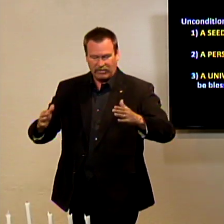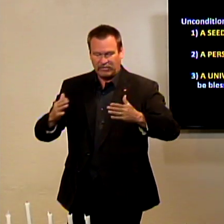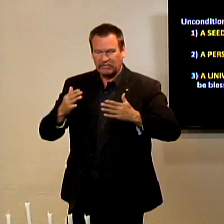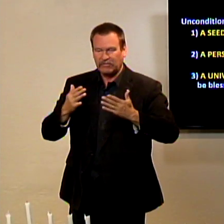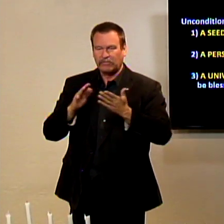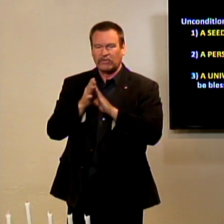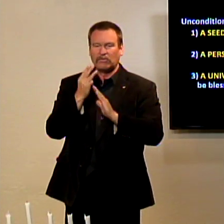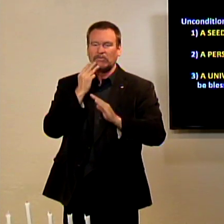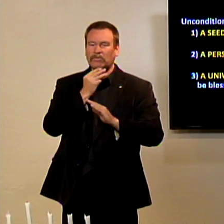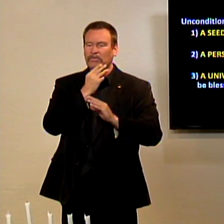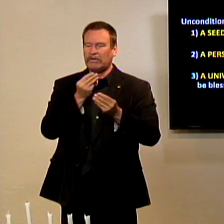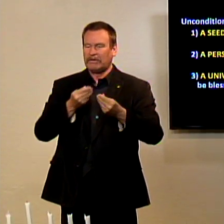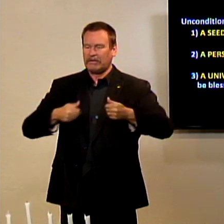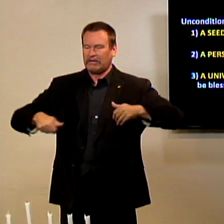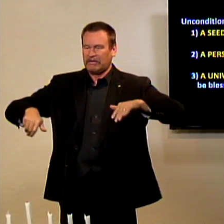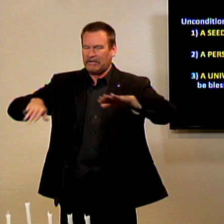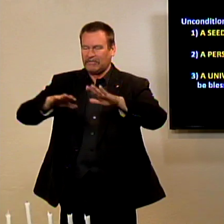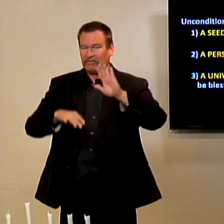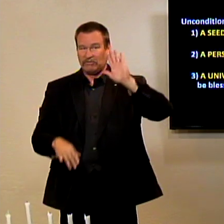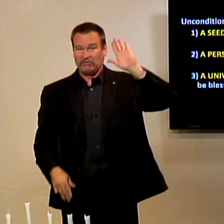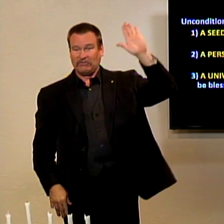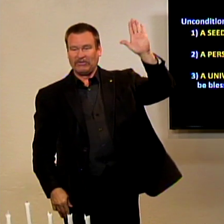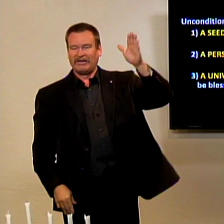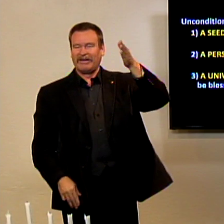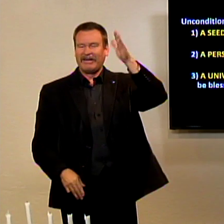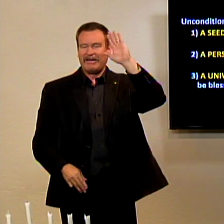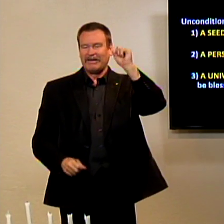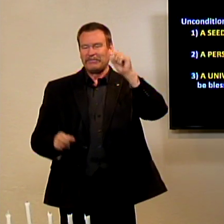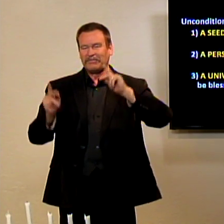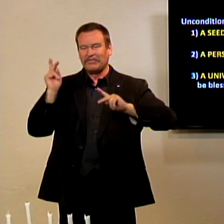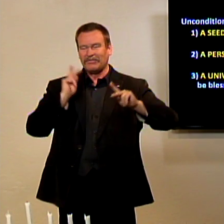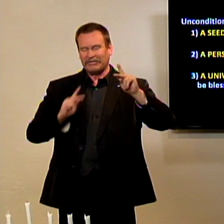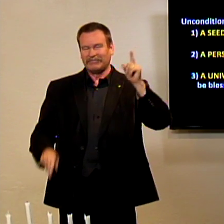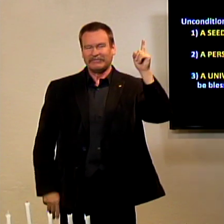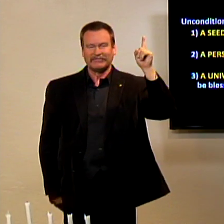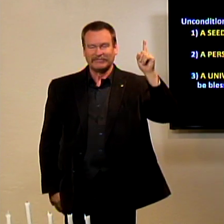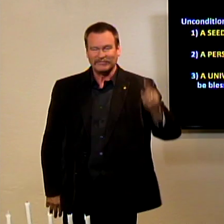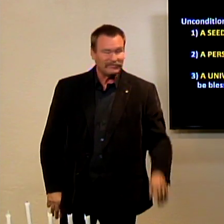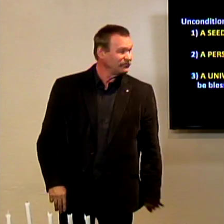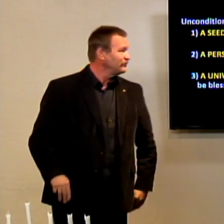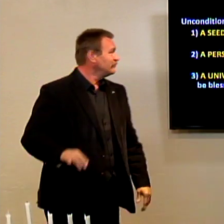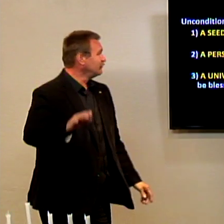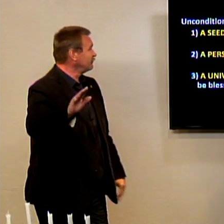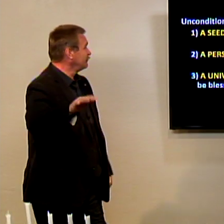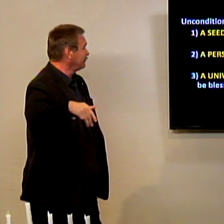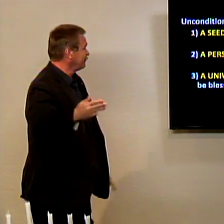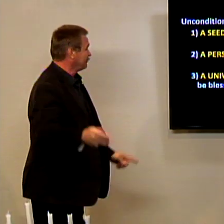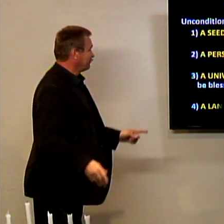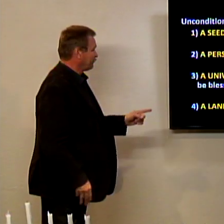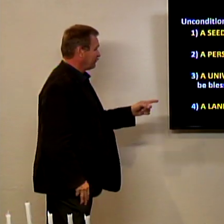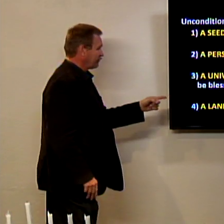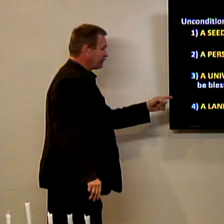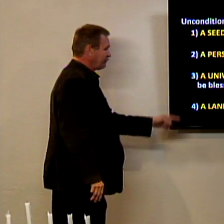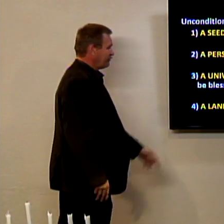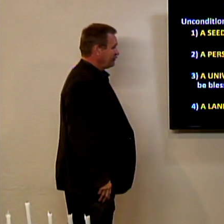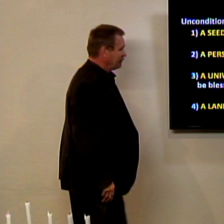passed through time until it got to Joshua, until the promise was given to Joshua that wherever they trod, this would become their